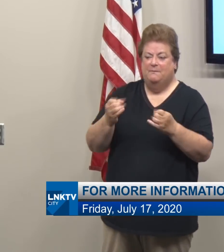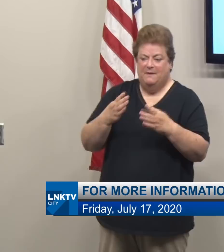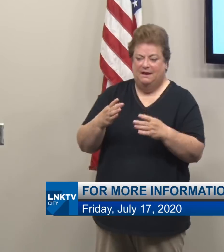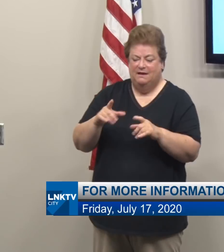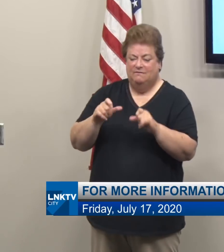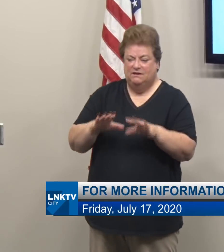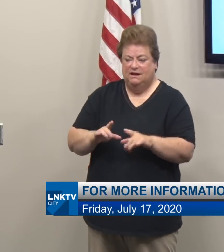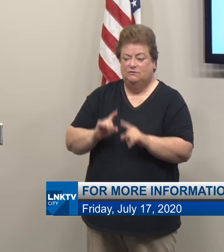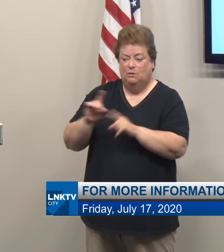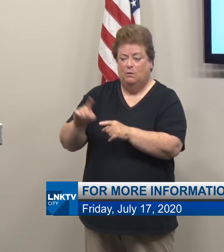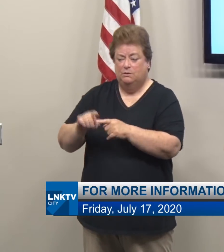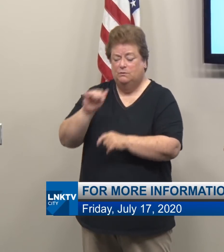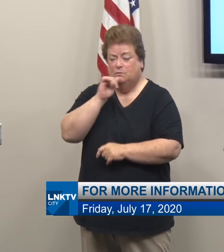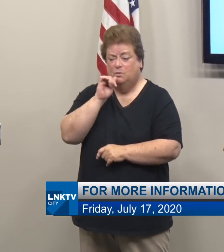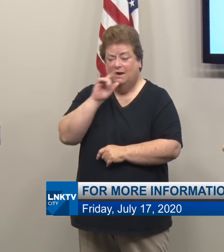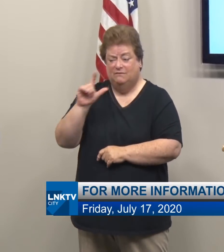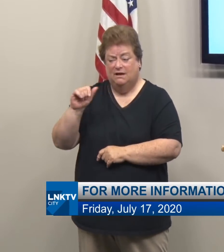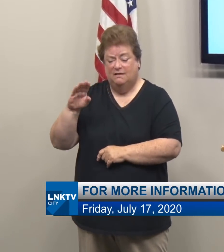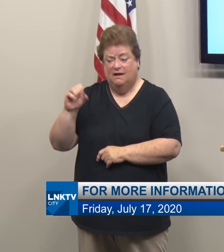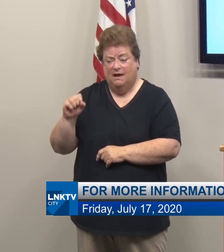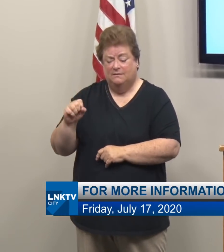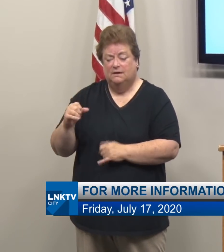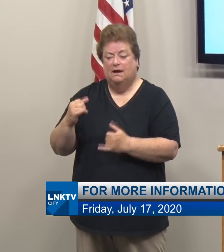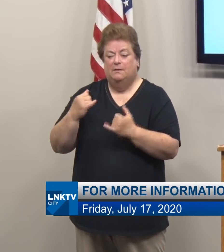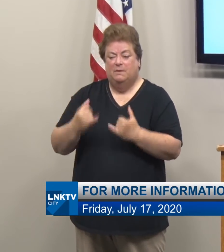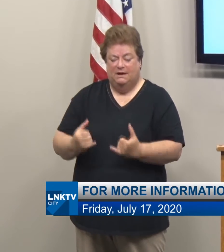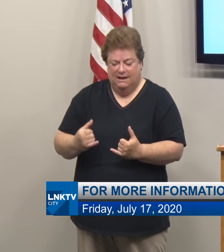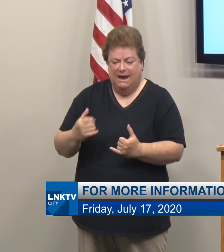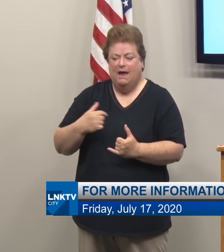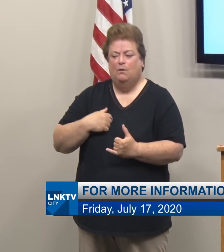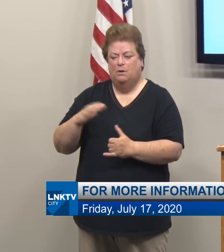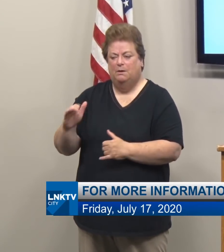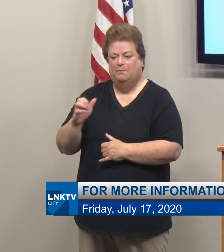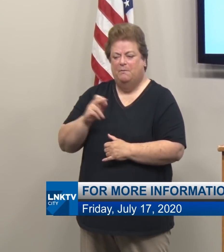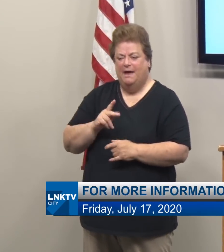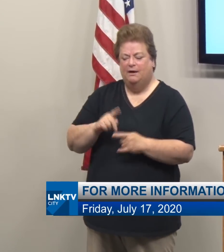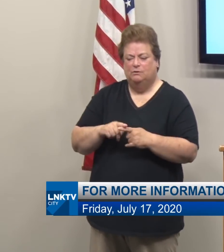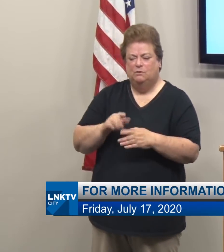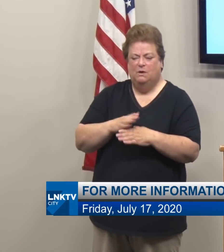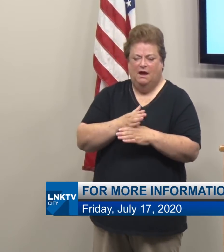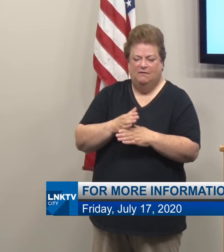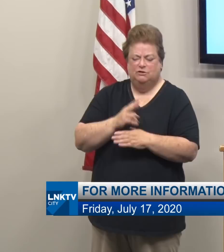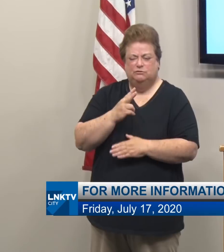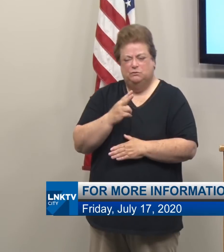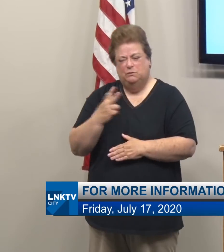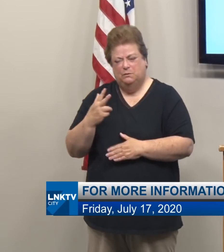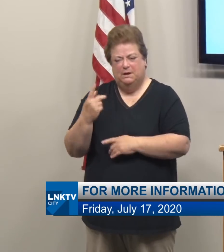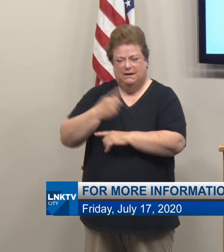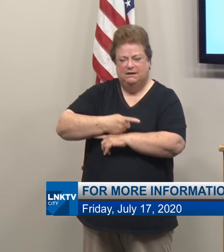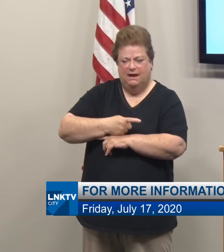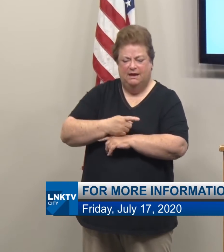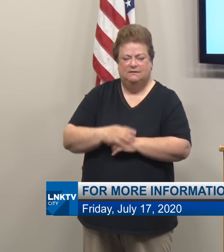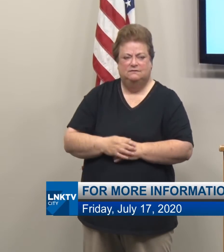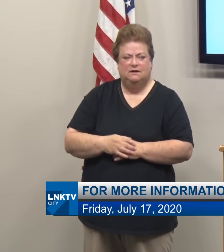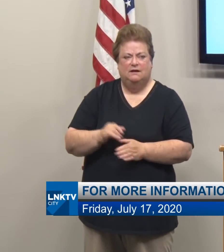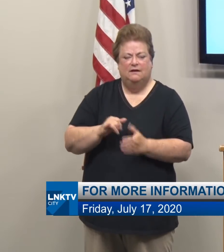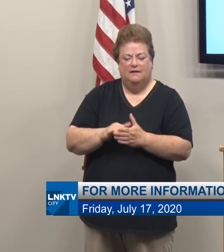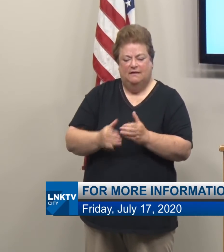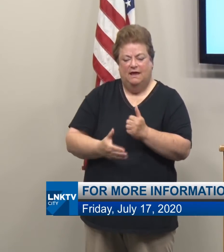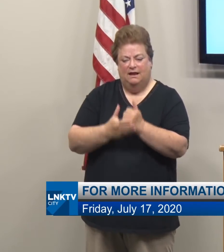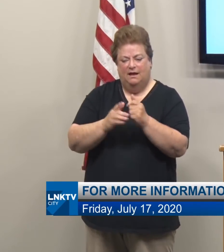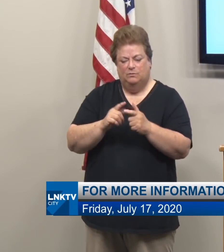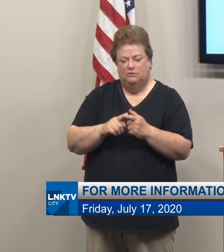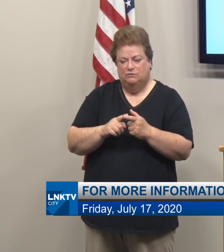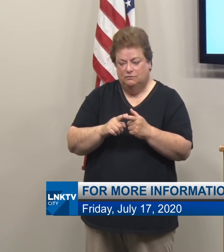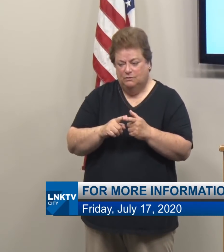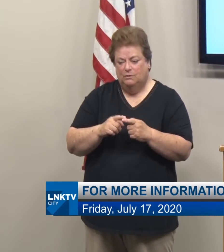labs. Fortunately, the turnaround time is now back to an average of about 2 to 3 days. This helps ensure that we can